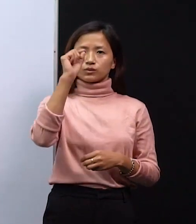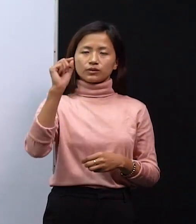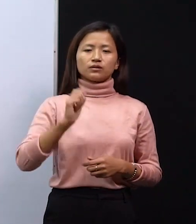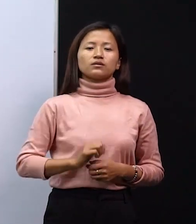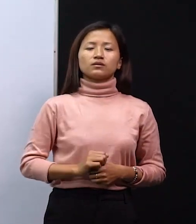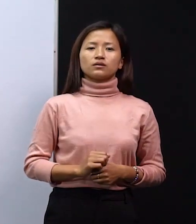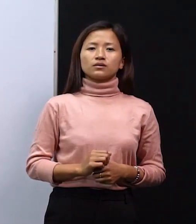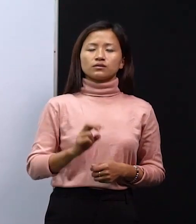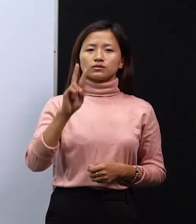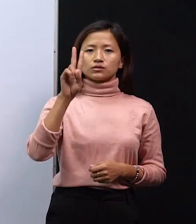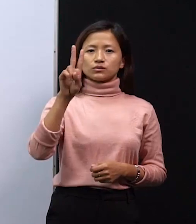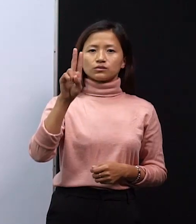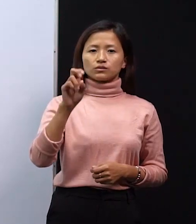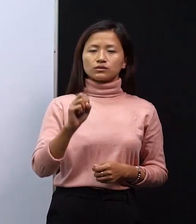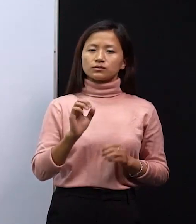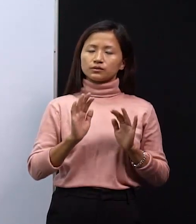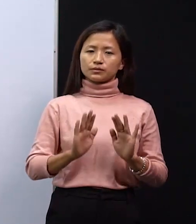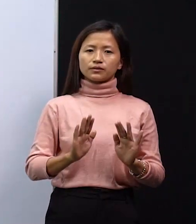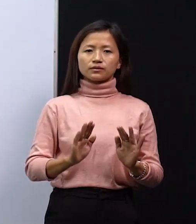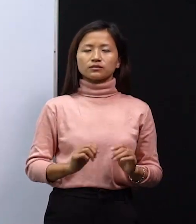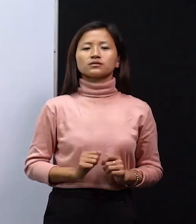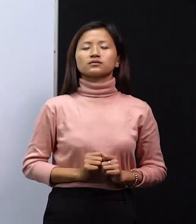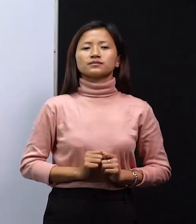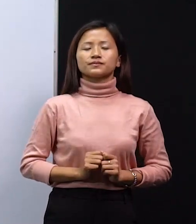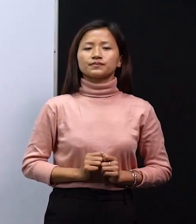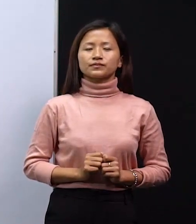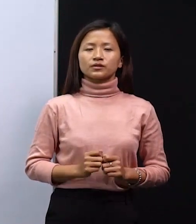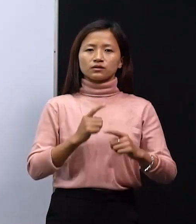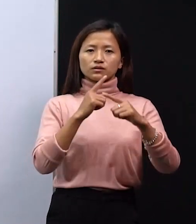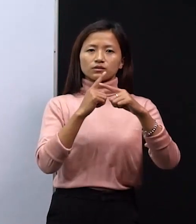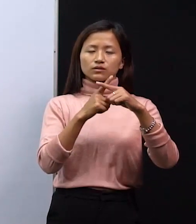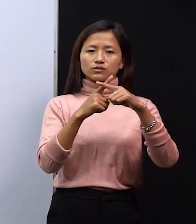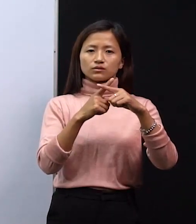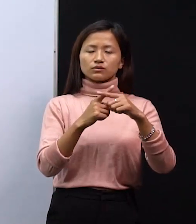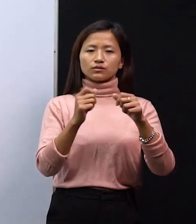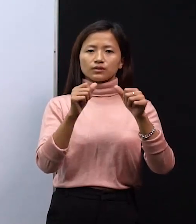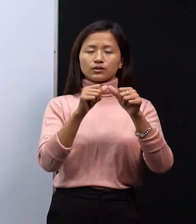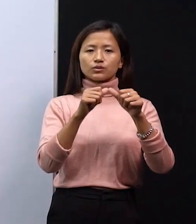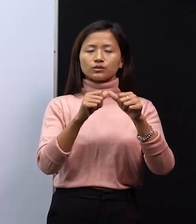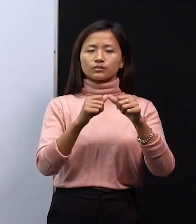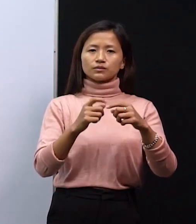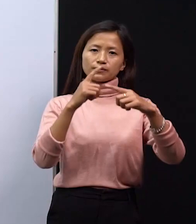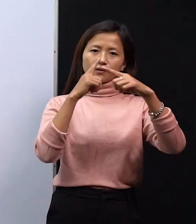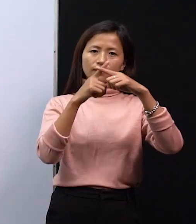plus 2 will remain as it is into a will become x,